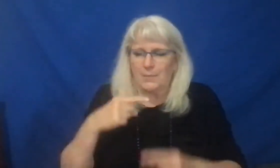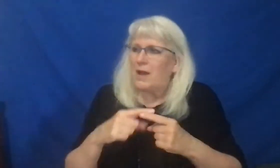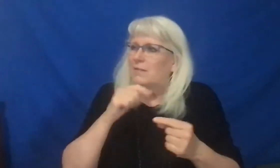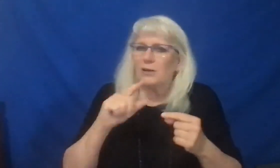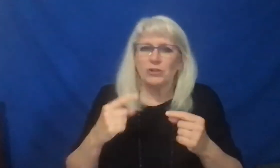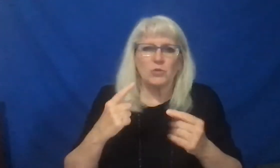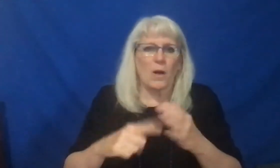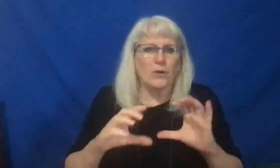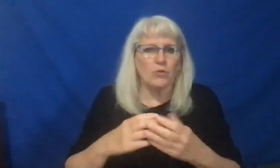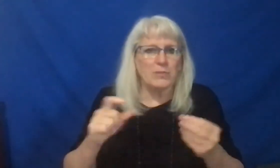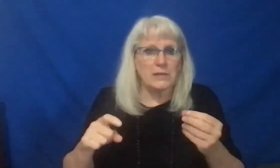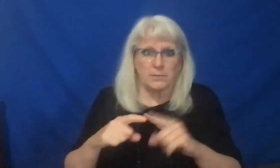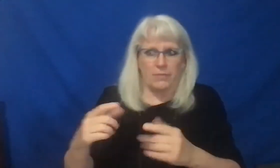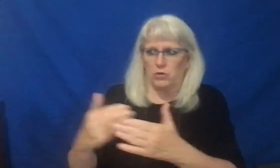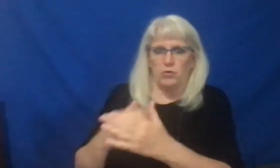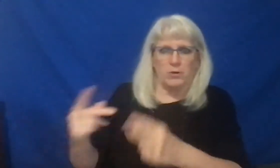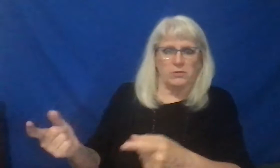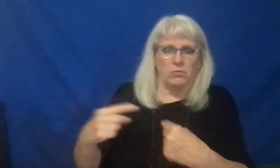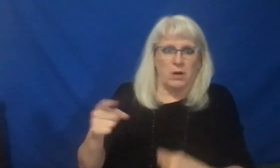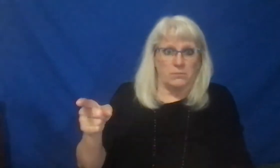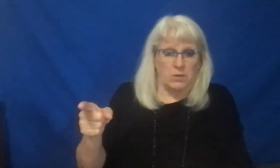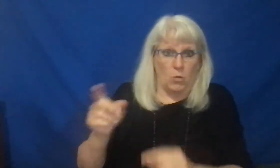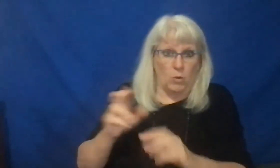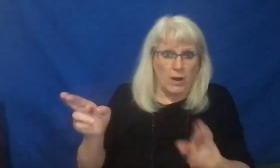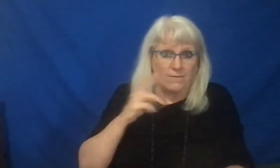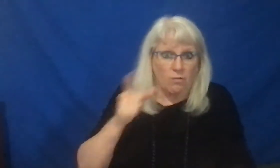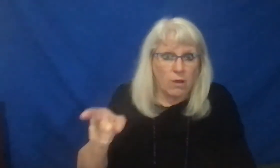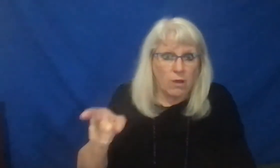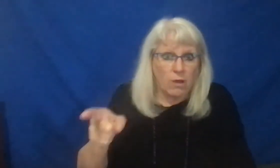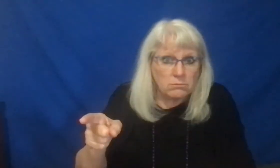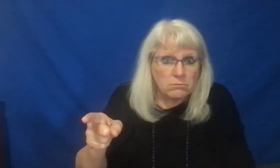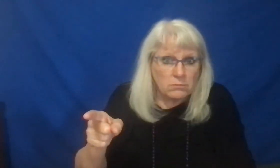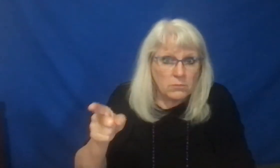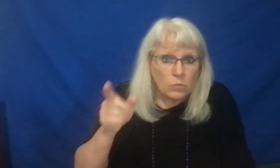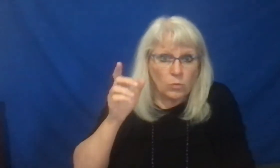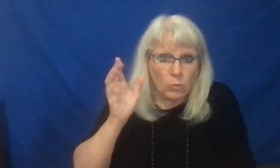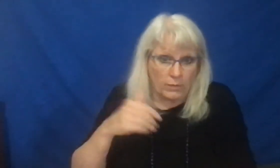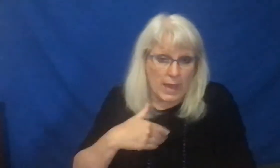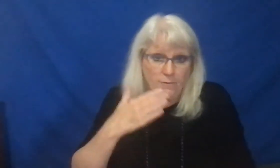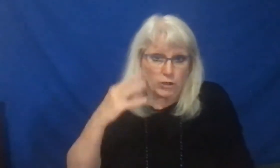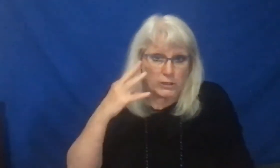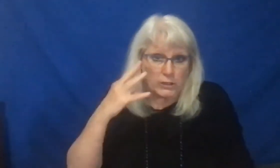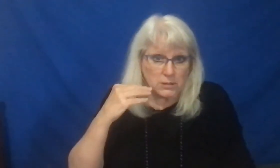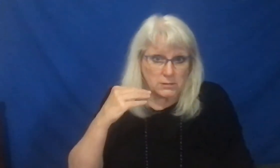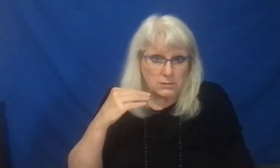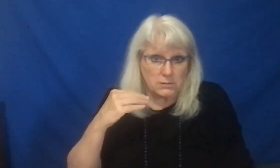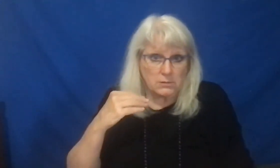but that newcomer who's going to come into our group, and are they going to have the experience that may help to keep them sober? It's something to take